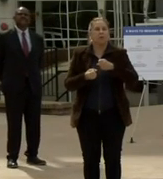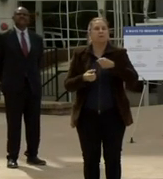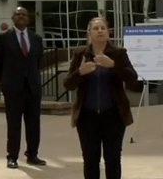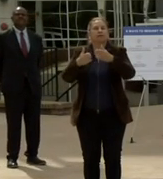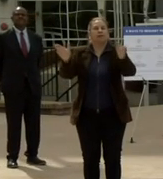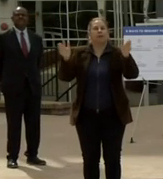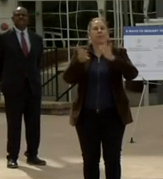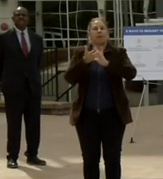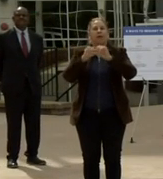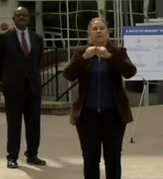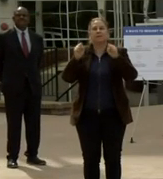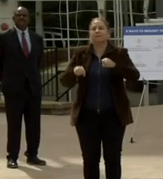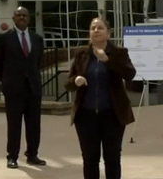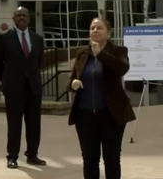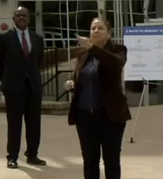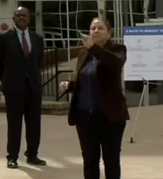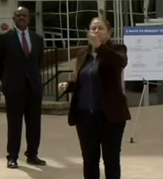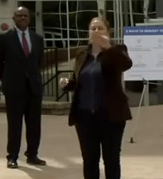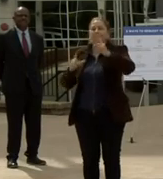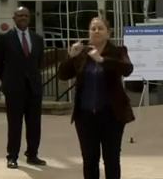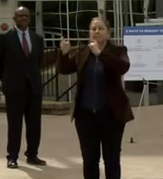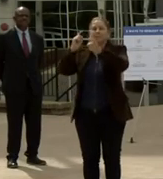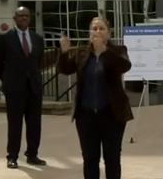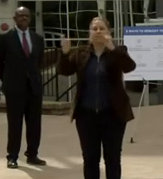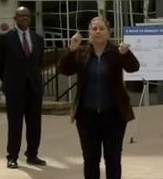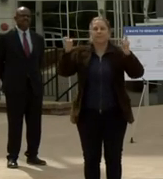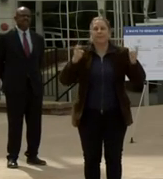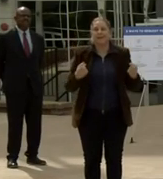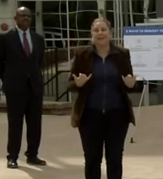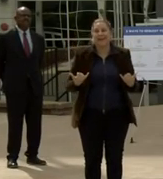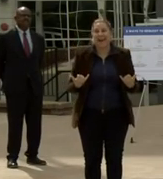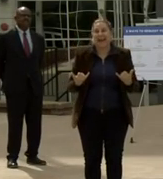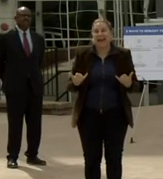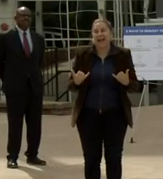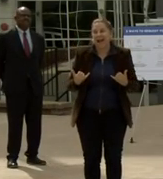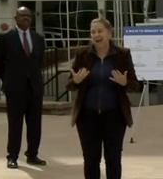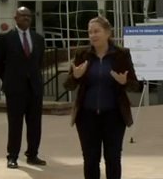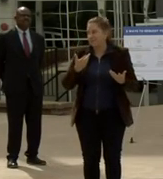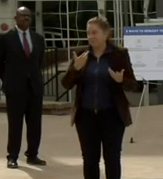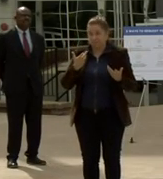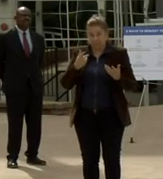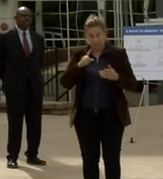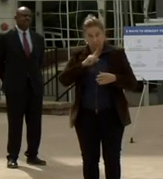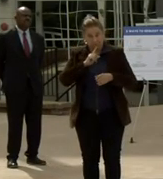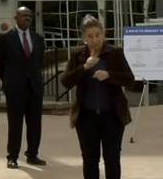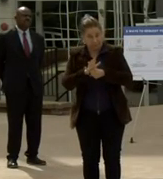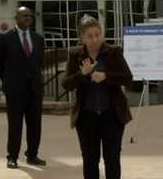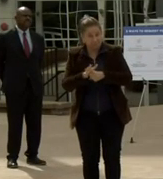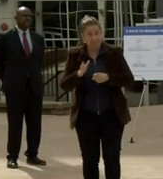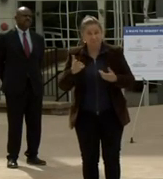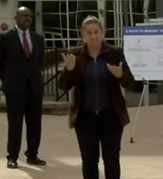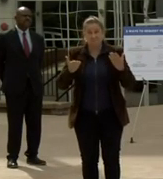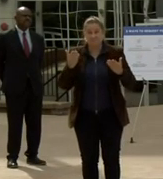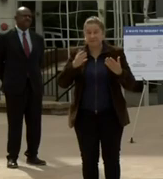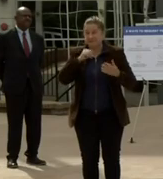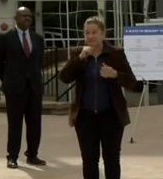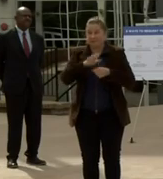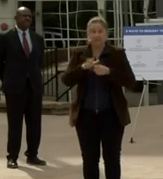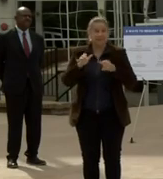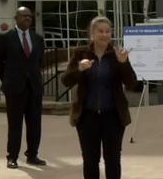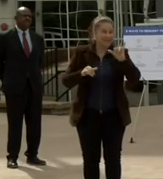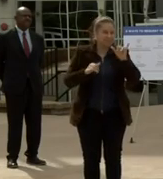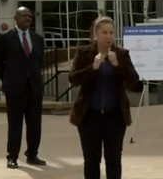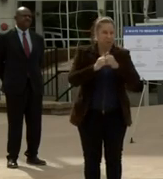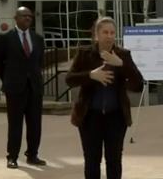think any of us would ever feel like we have enough, and the same goes for ventilators. People on listservs and whatnot